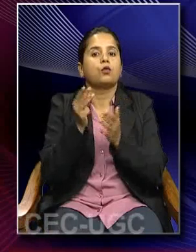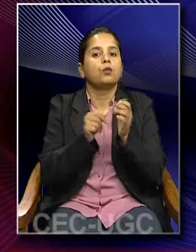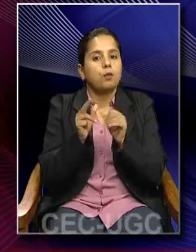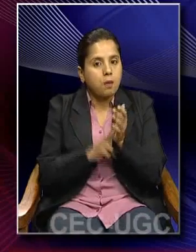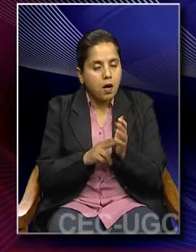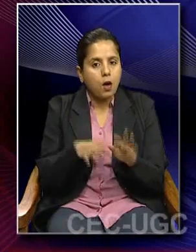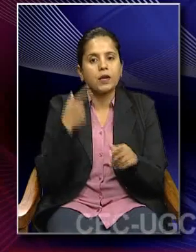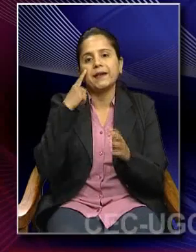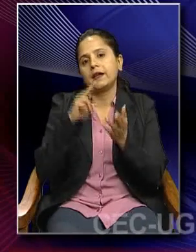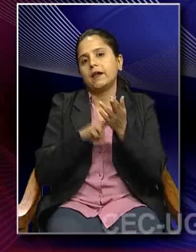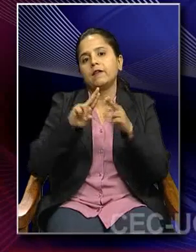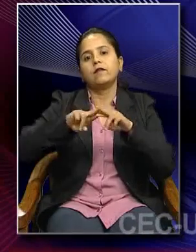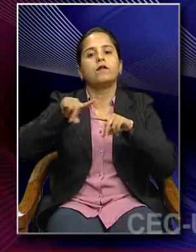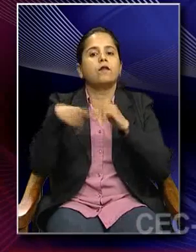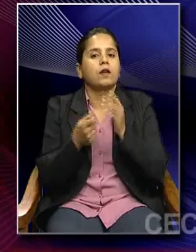inference.